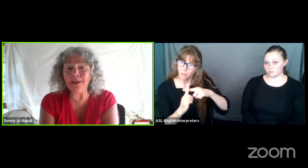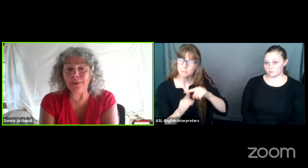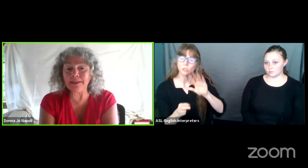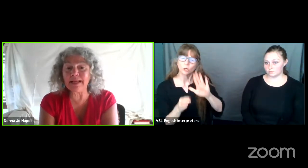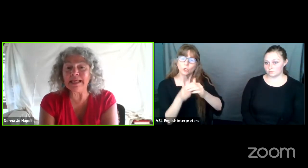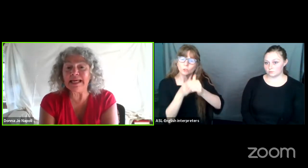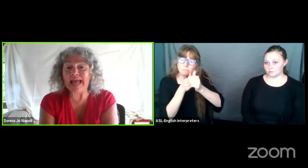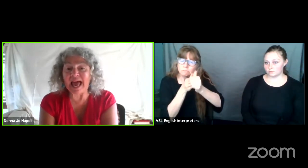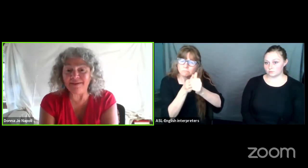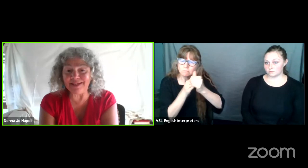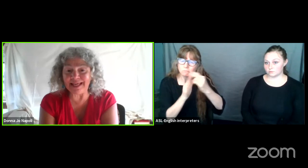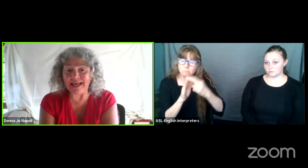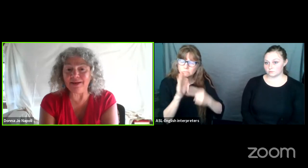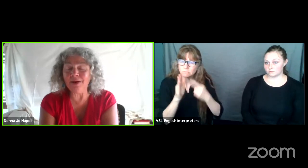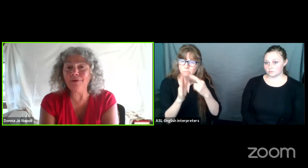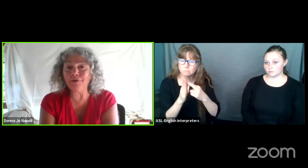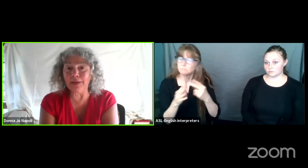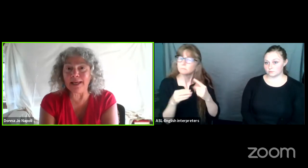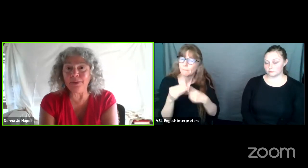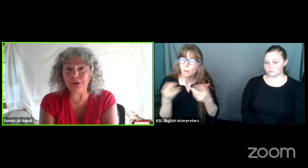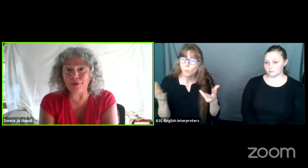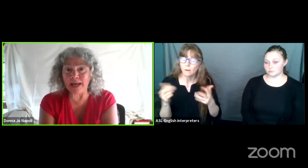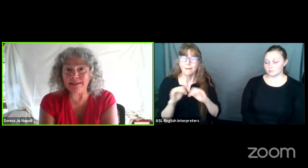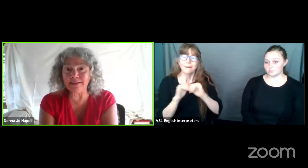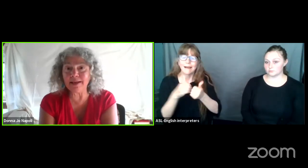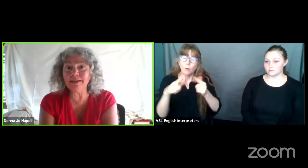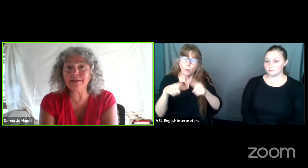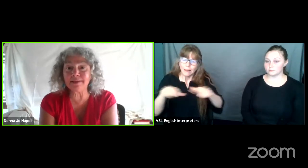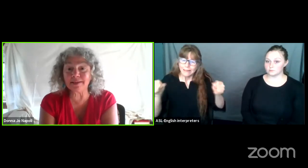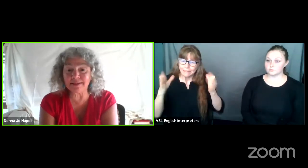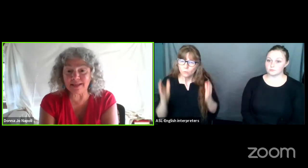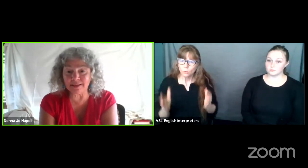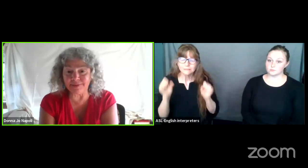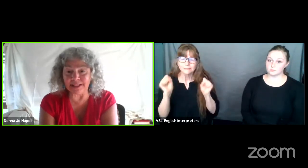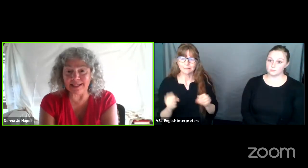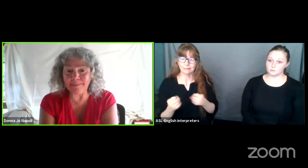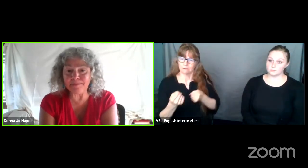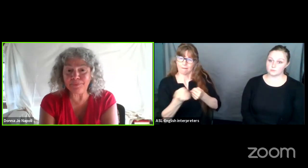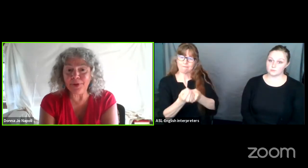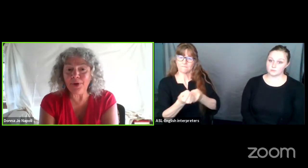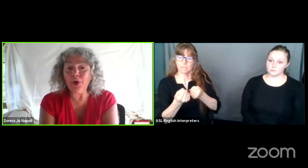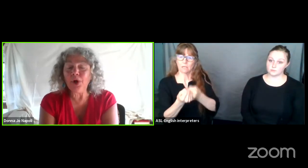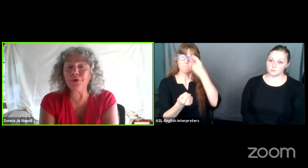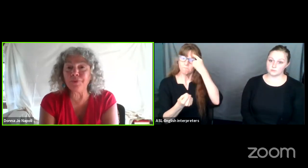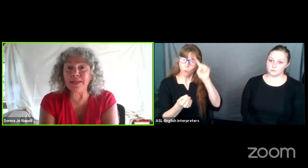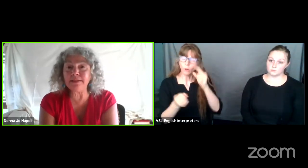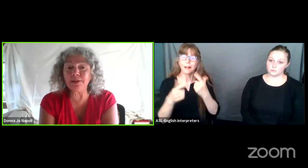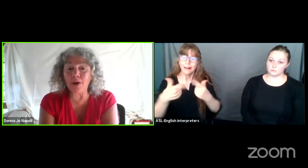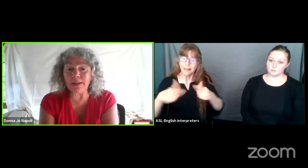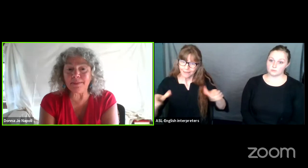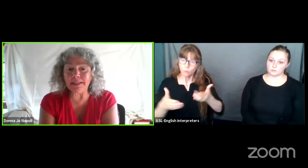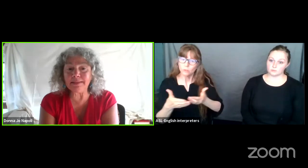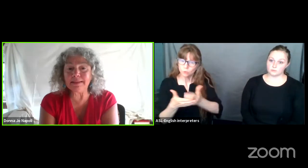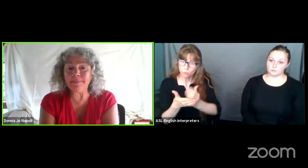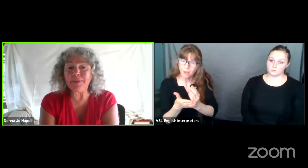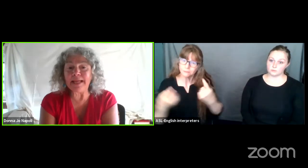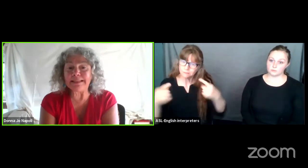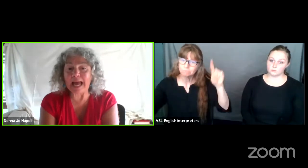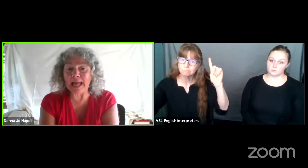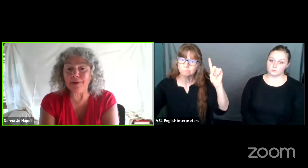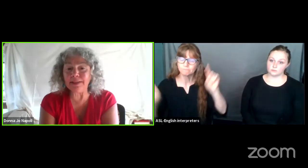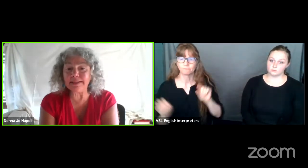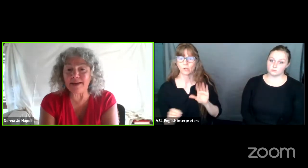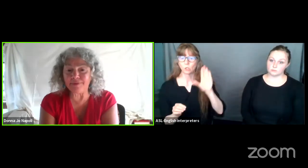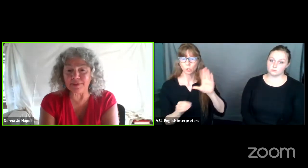how linguists can advocate for language rights successfully. Her reasoned arguments